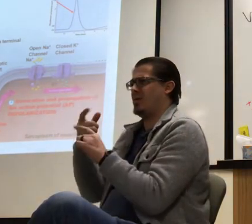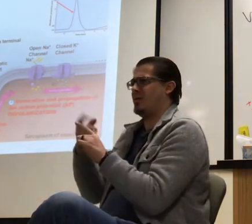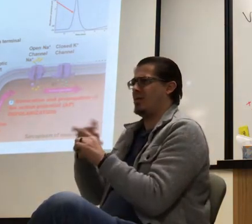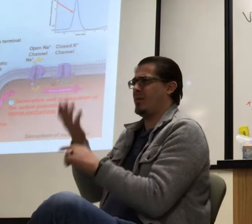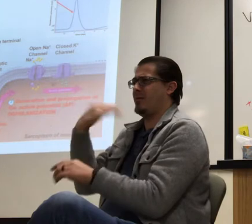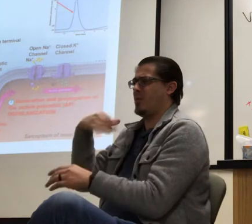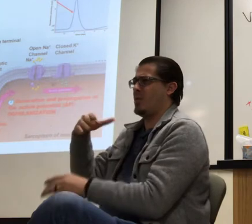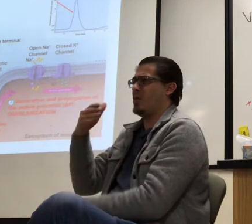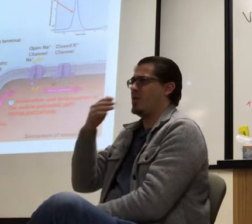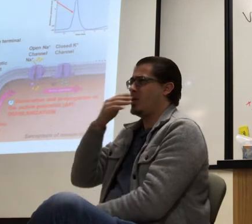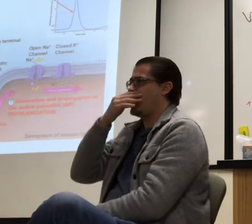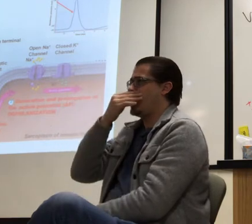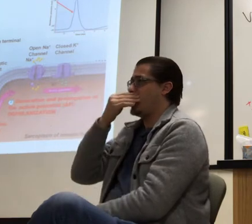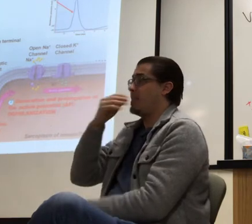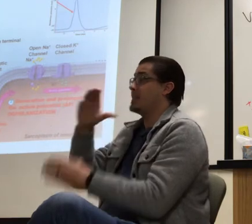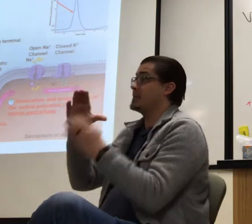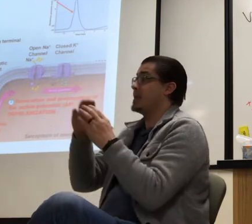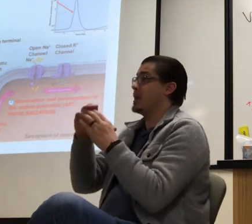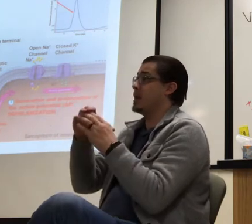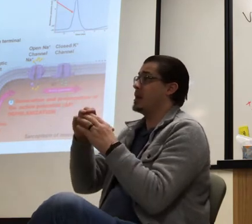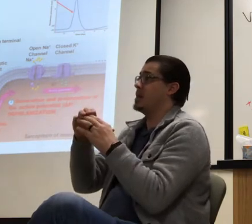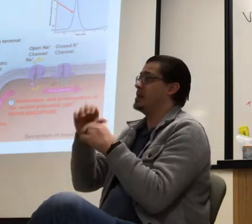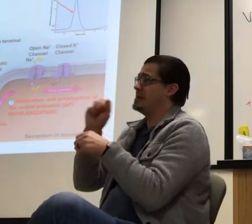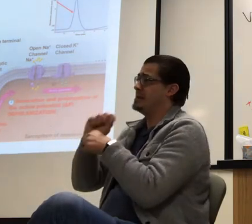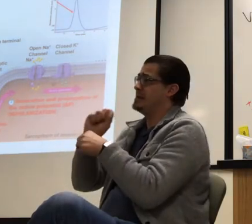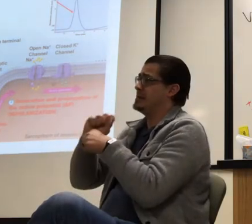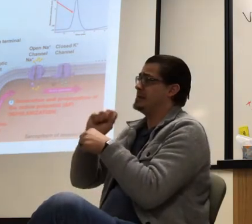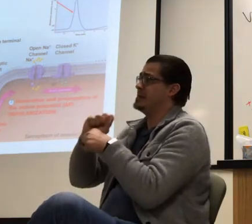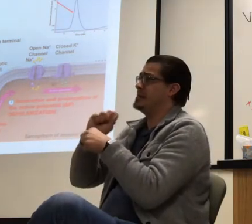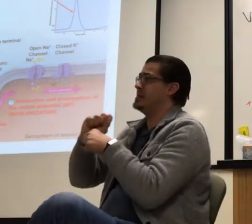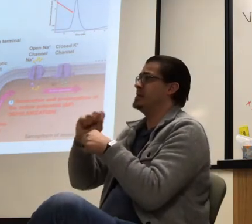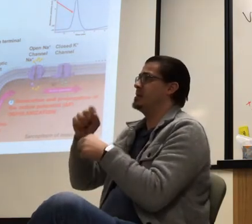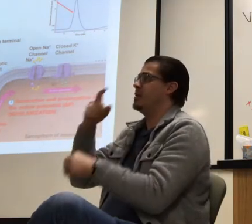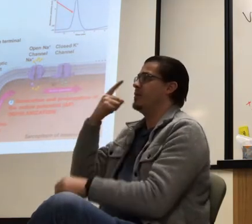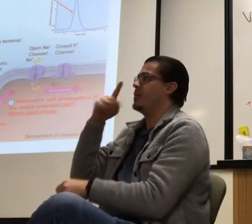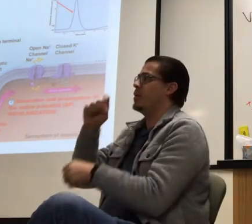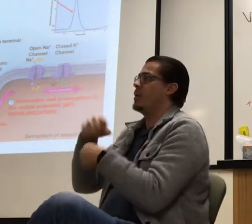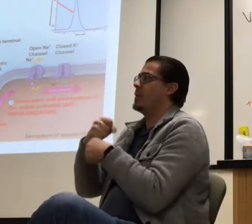lecture, the cell works hard at making